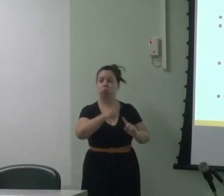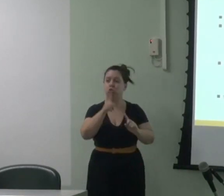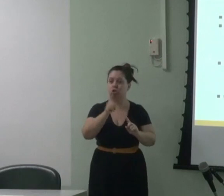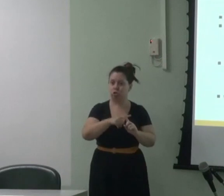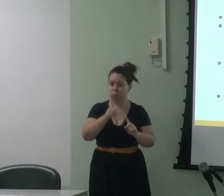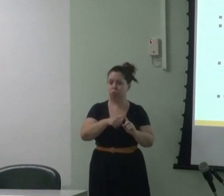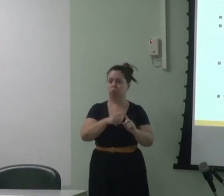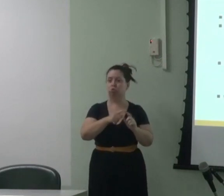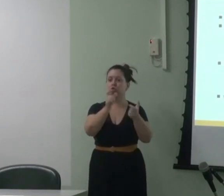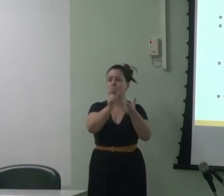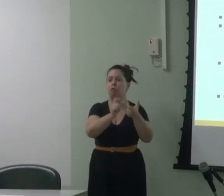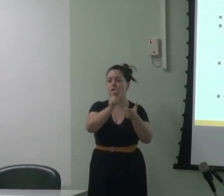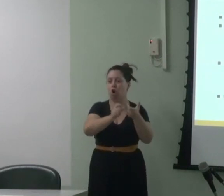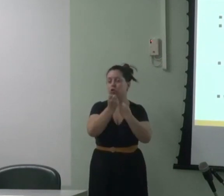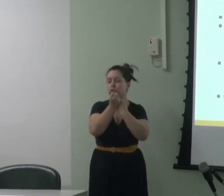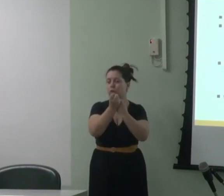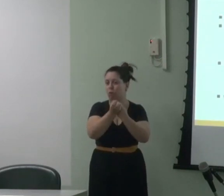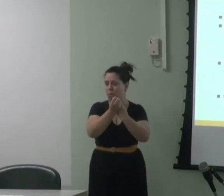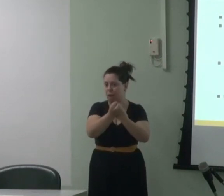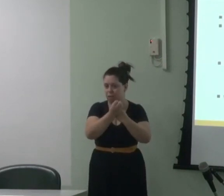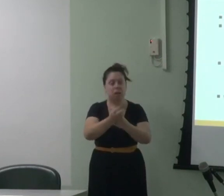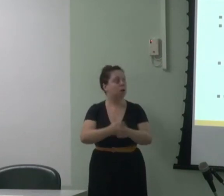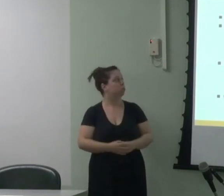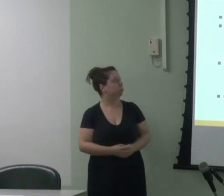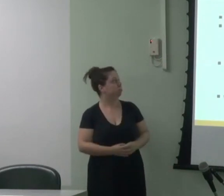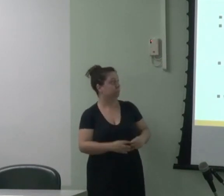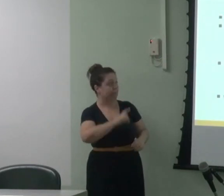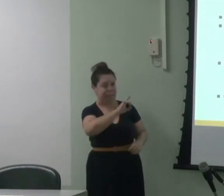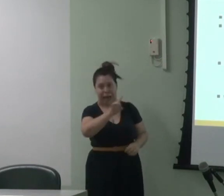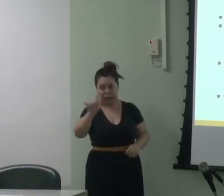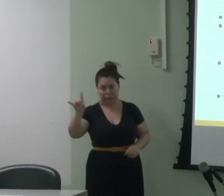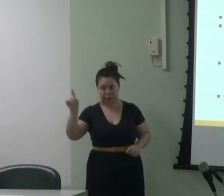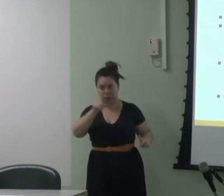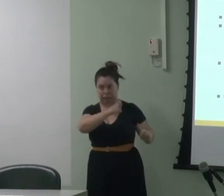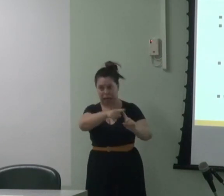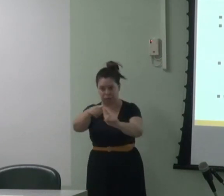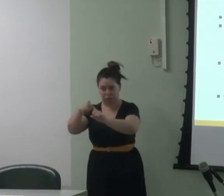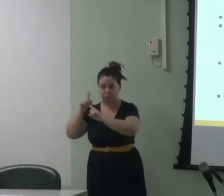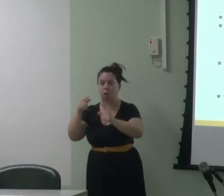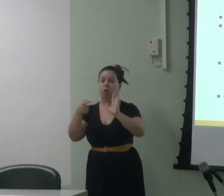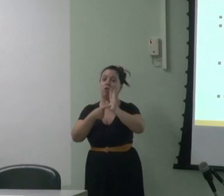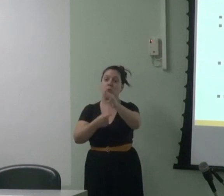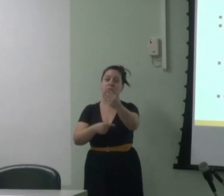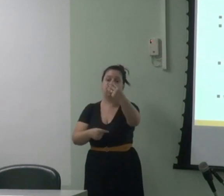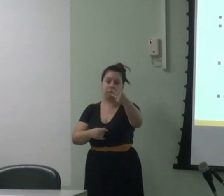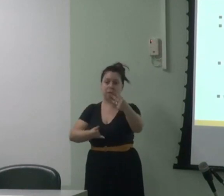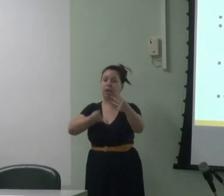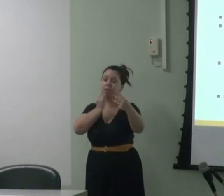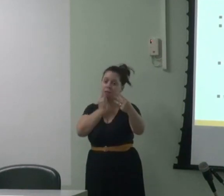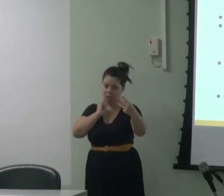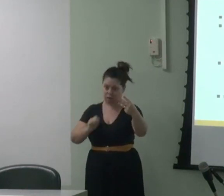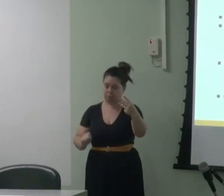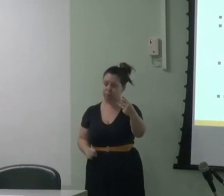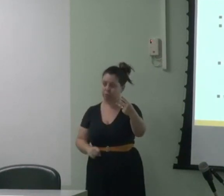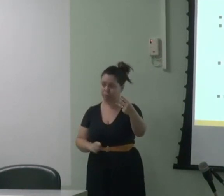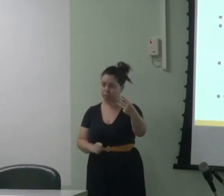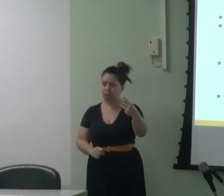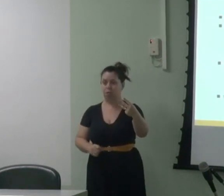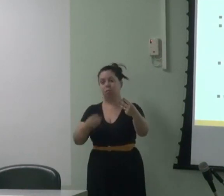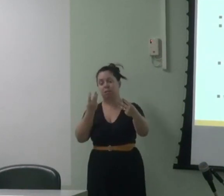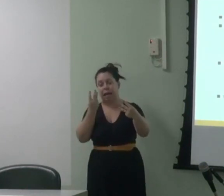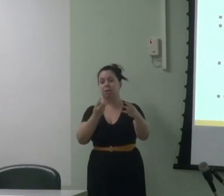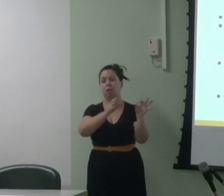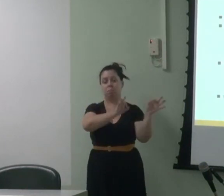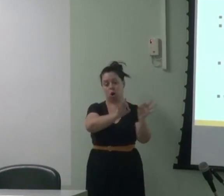morphological information in these cases. So I will show you 3 examples, 3 projects